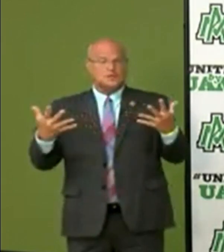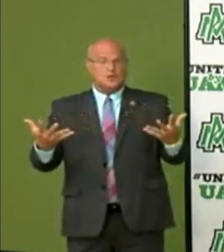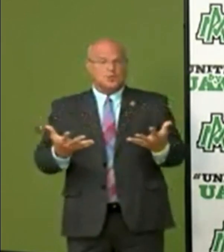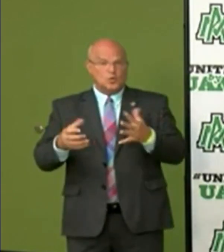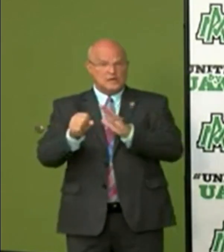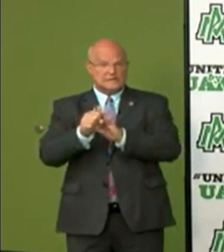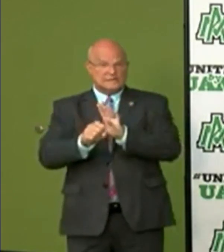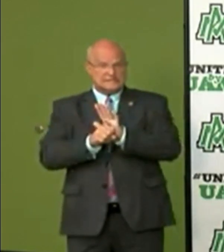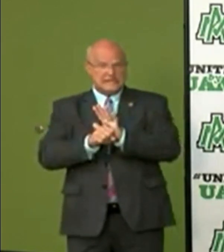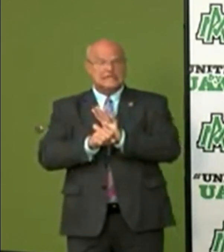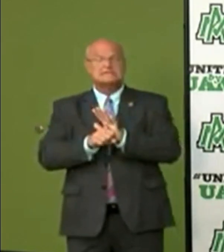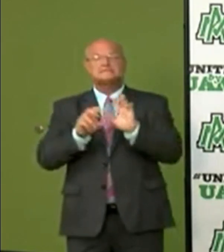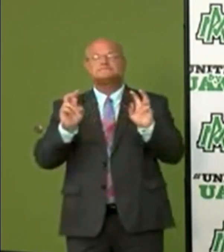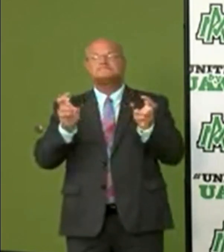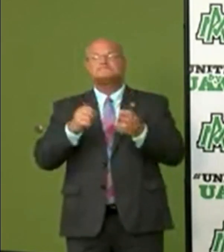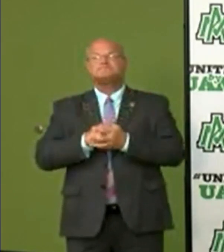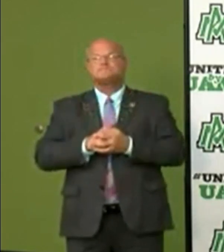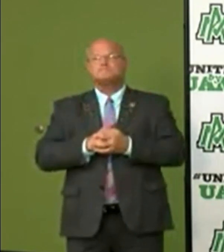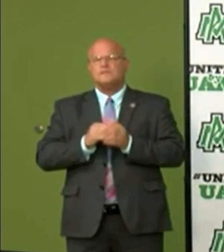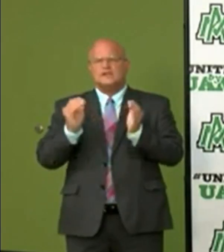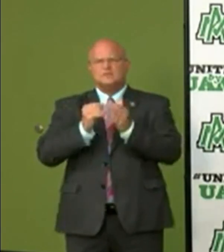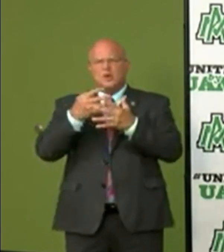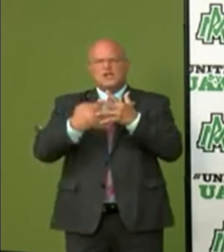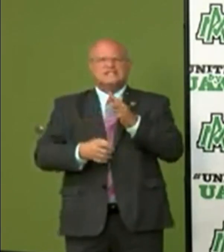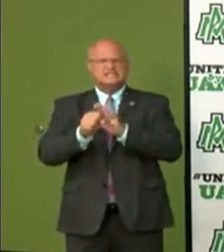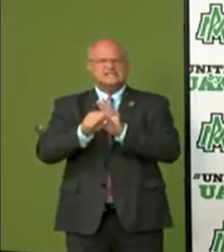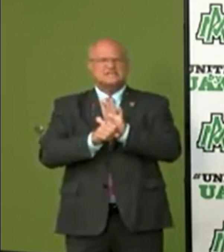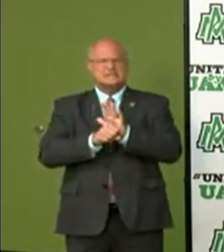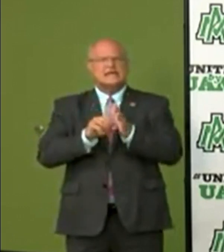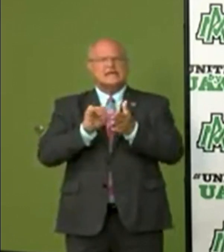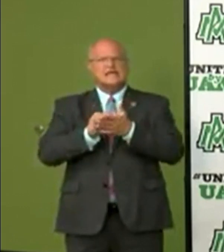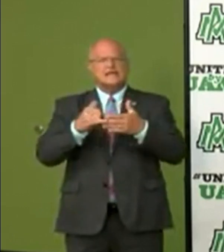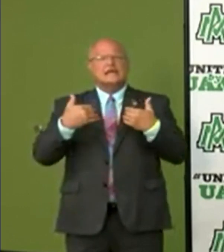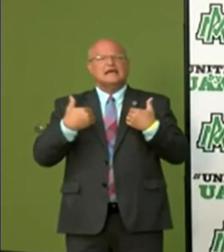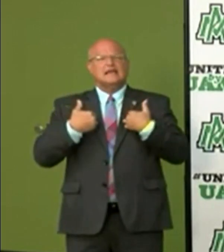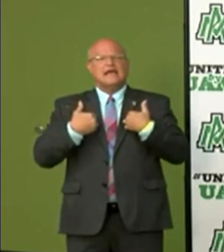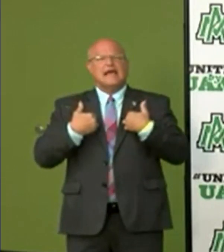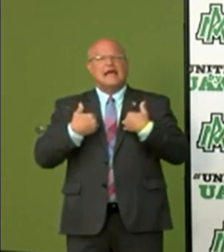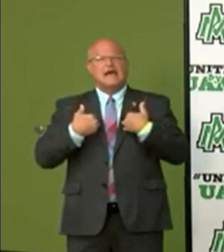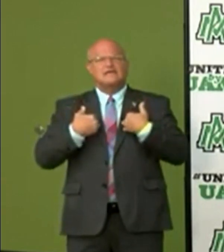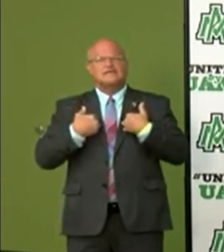states, there's a small list of states that have